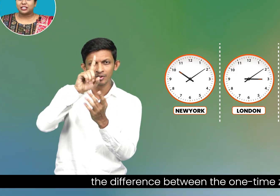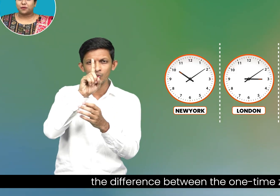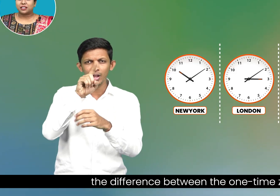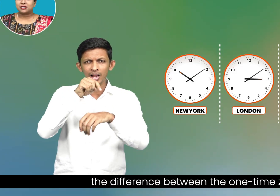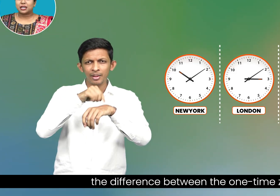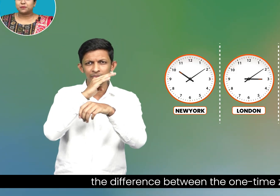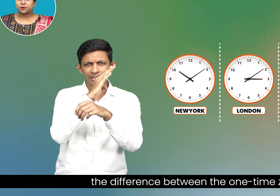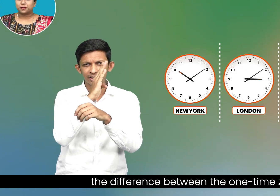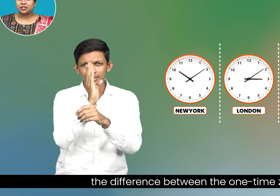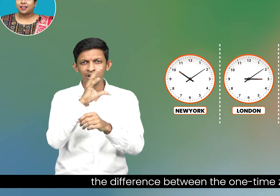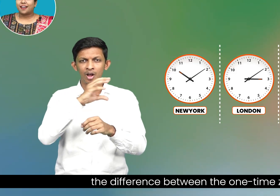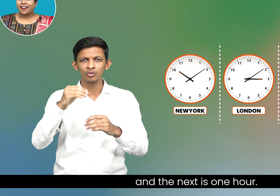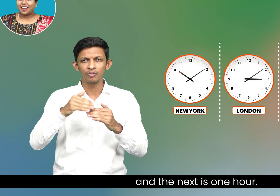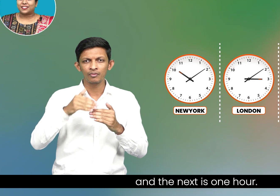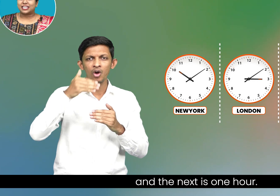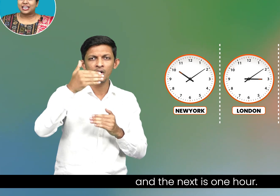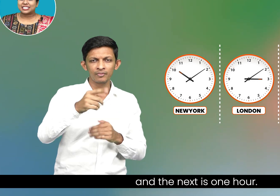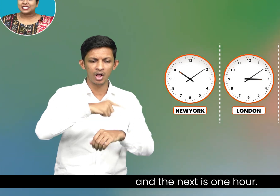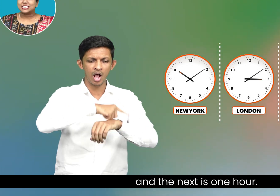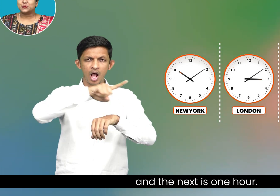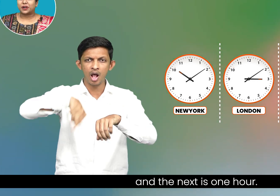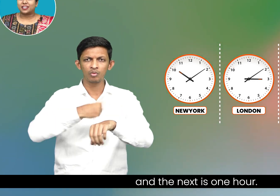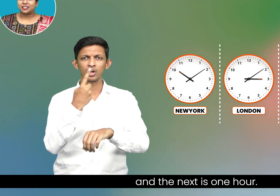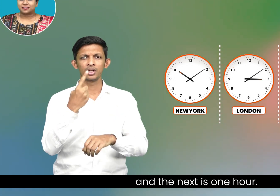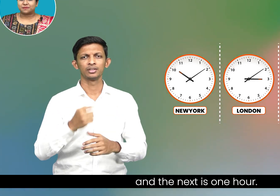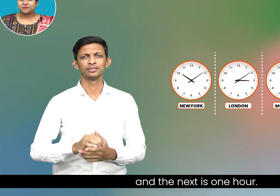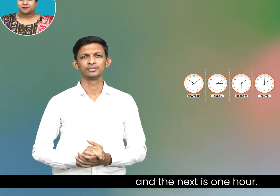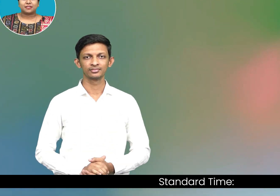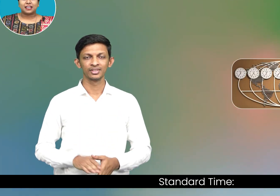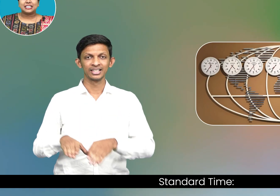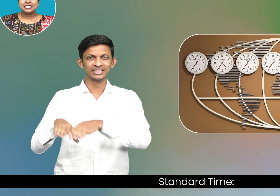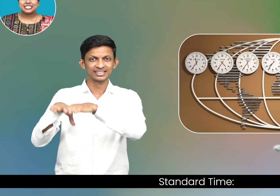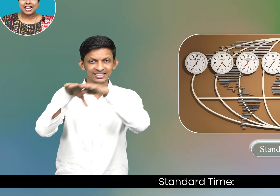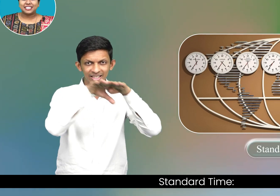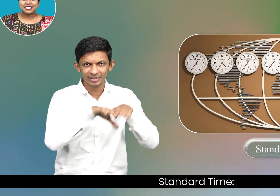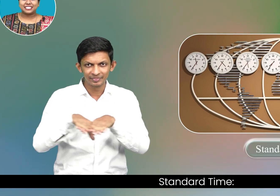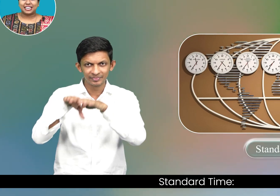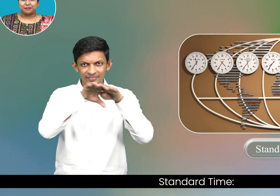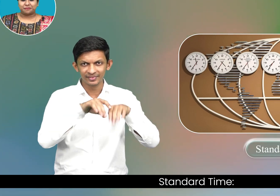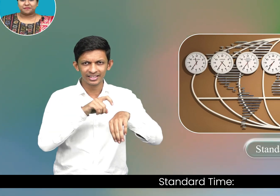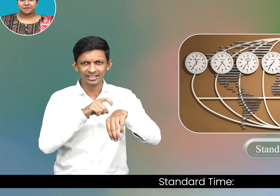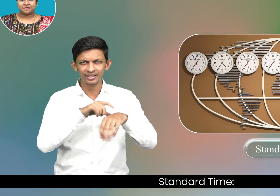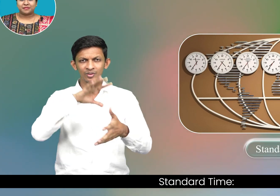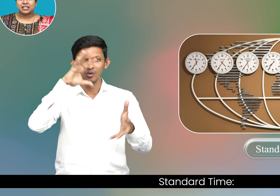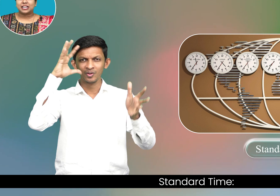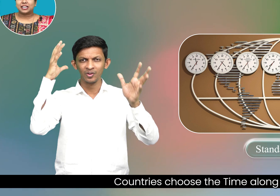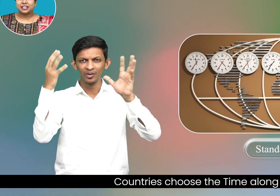the one time zone and the next is one hour. Standard time.